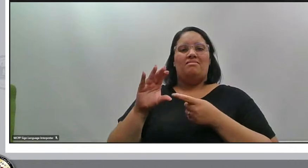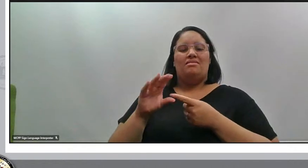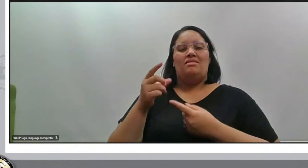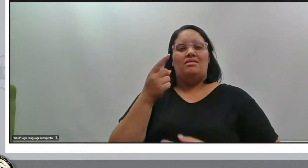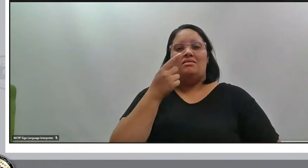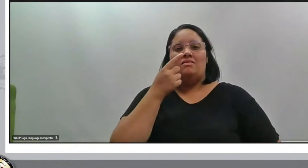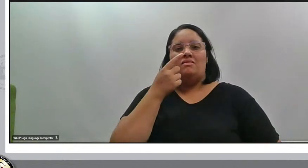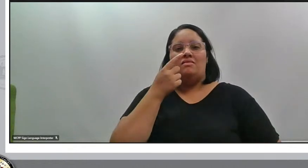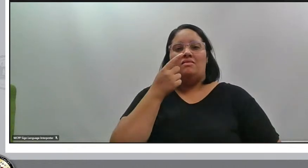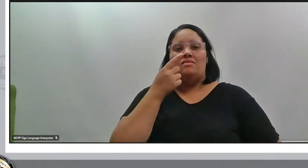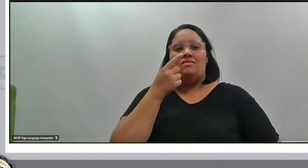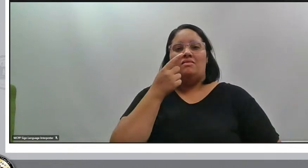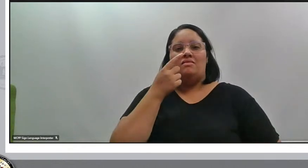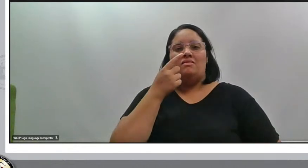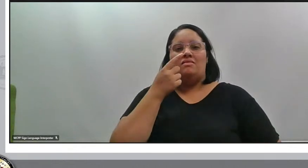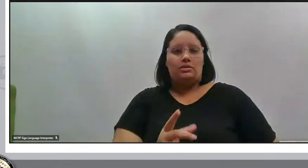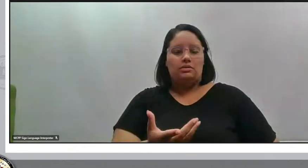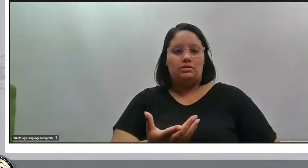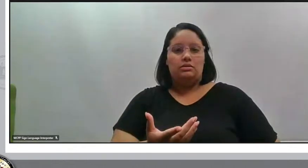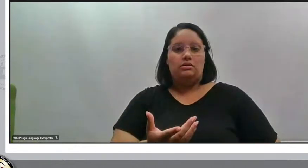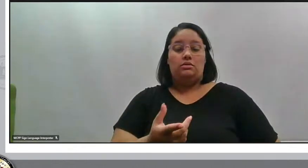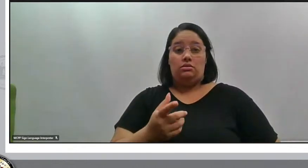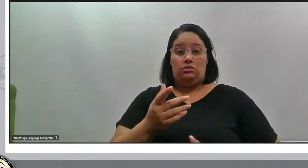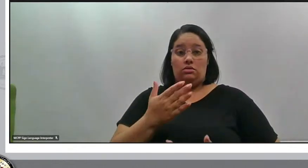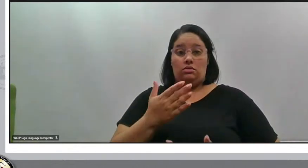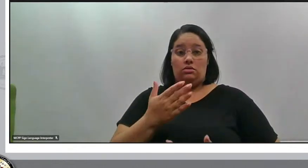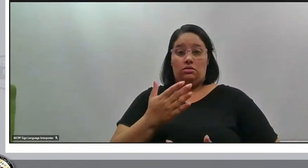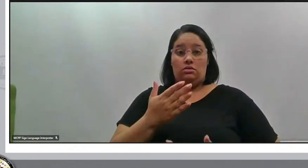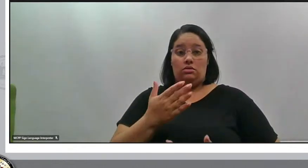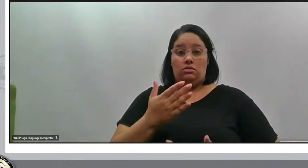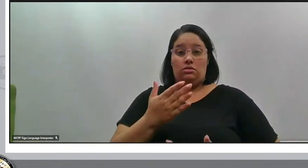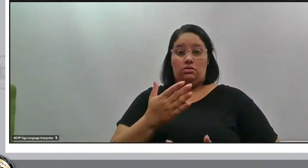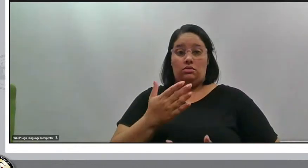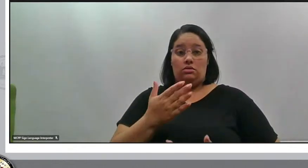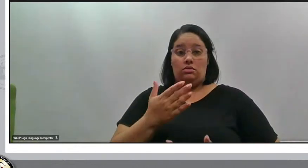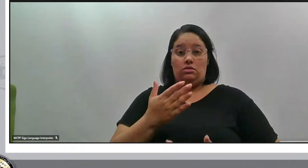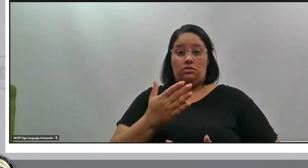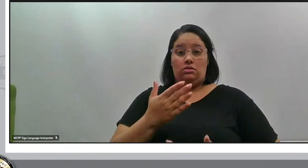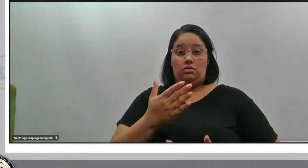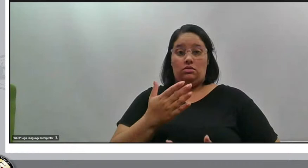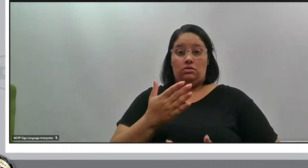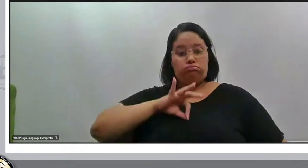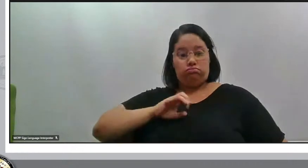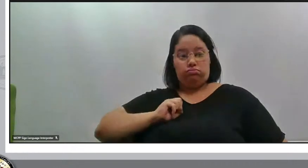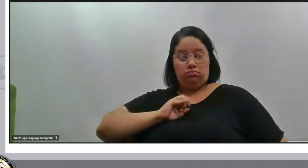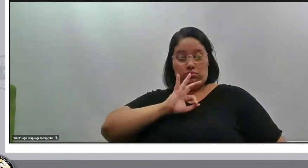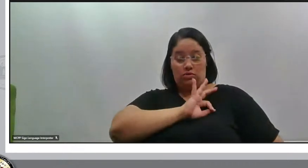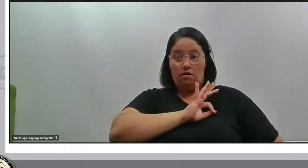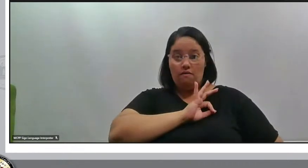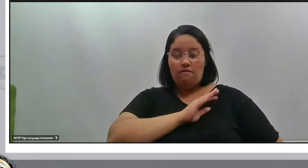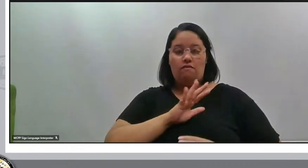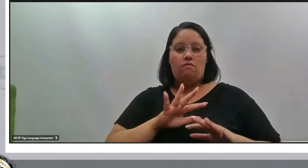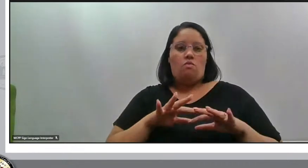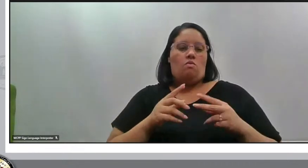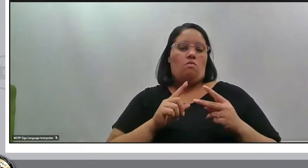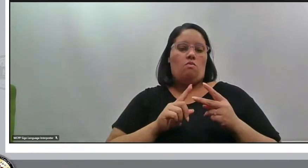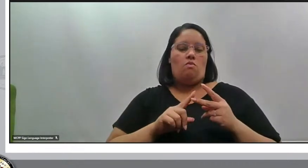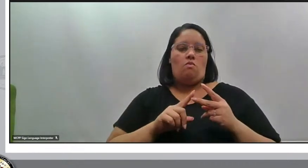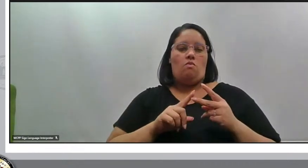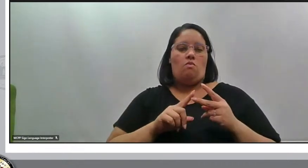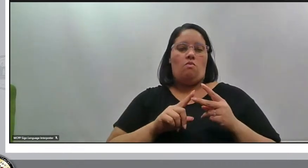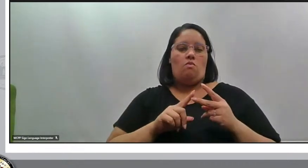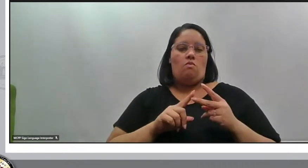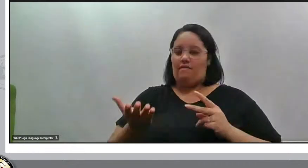that going to be used? Is it mainly on the compensation of employees or on the actual